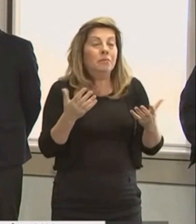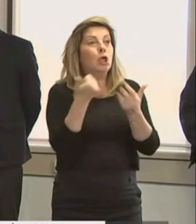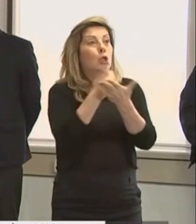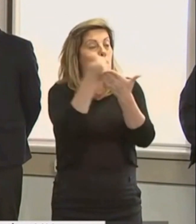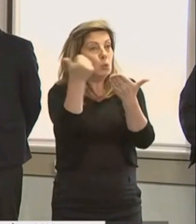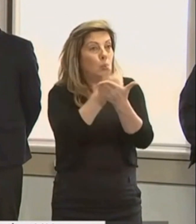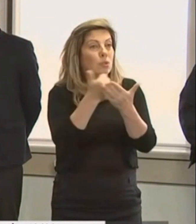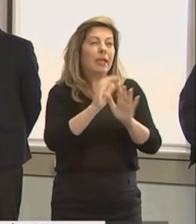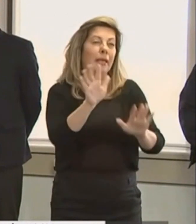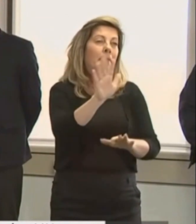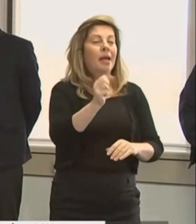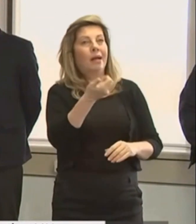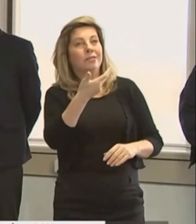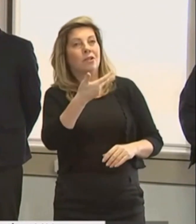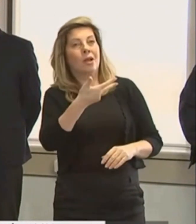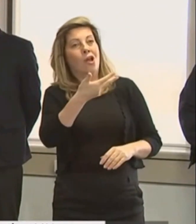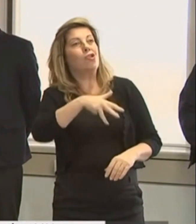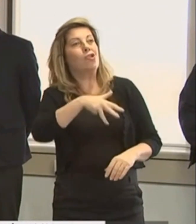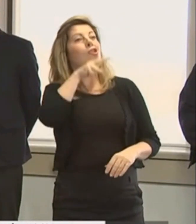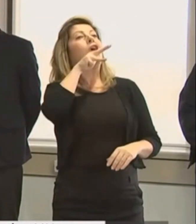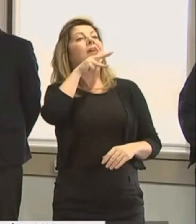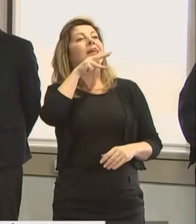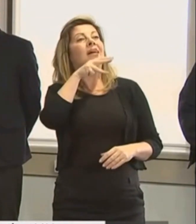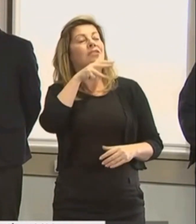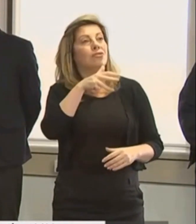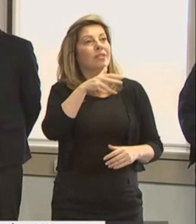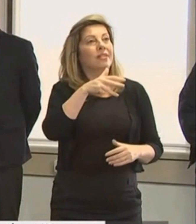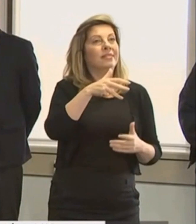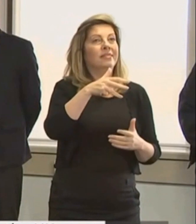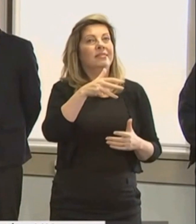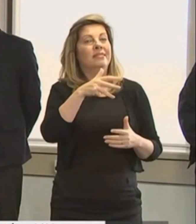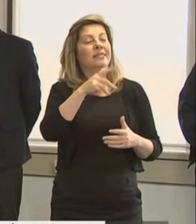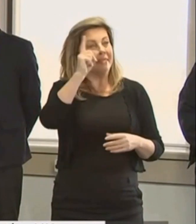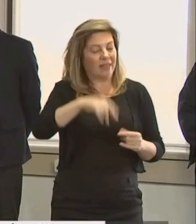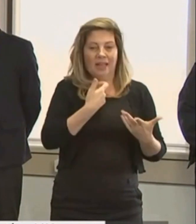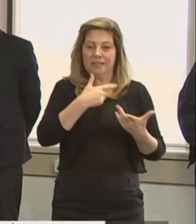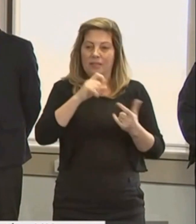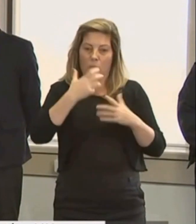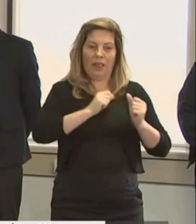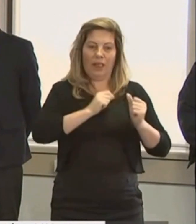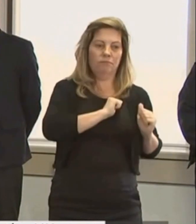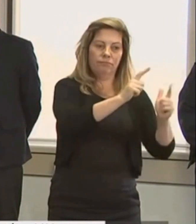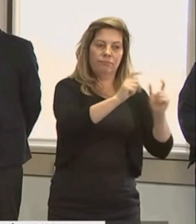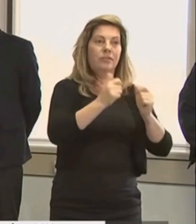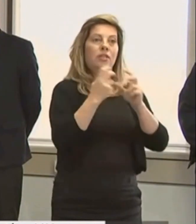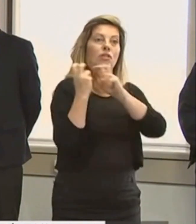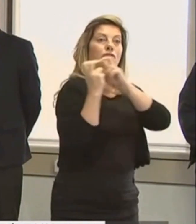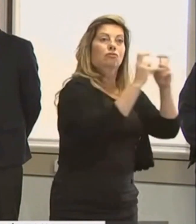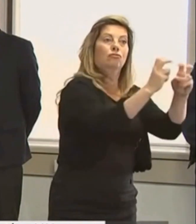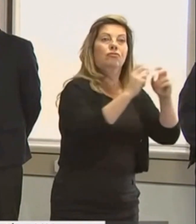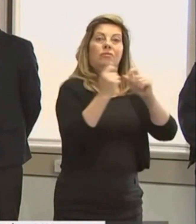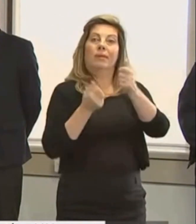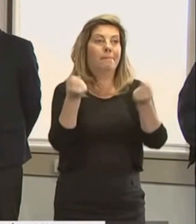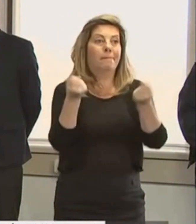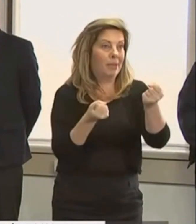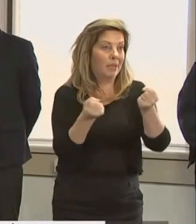urge caution in and around our school zones. In terms of school transport, normally we